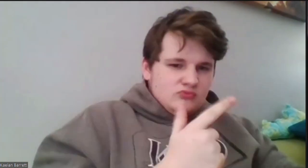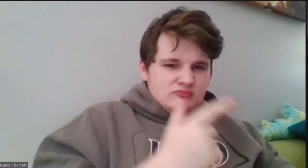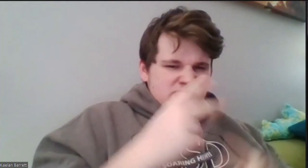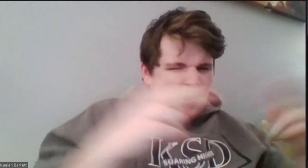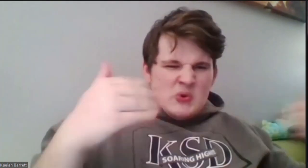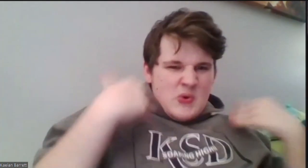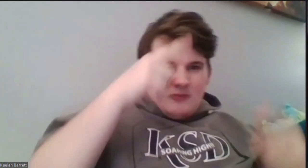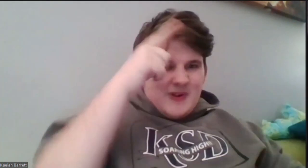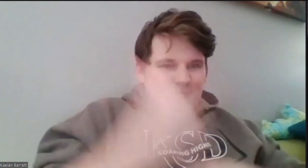he sees his brother.